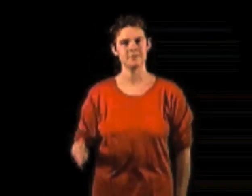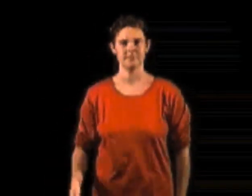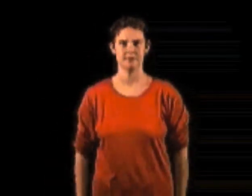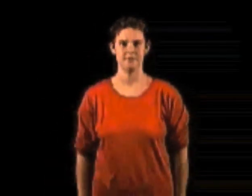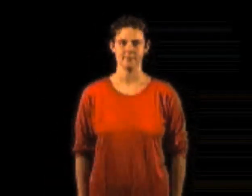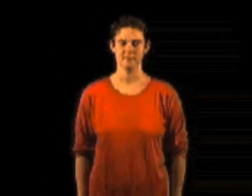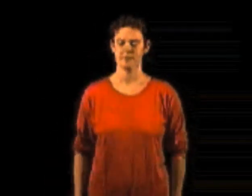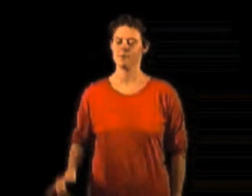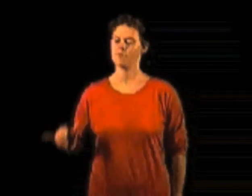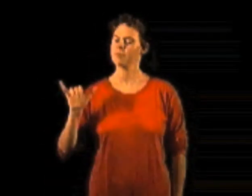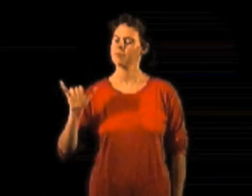that